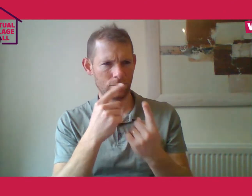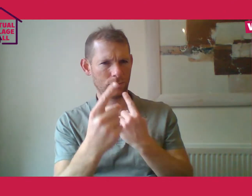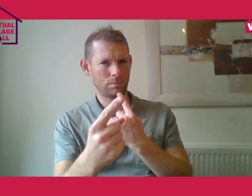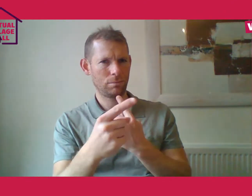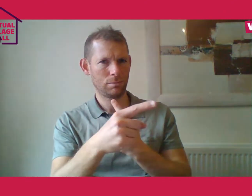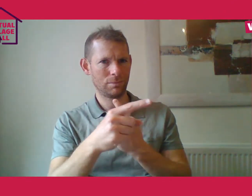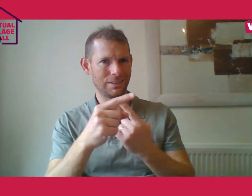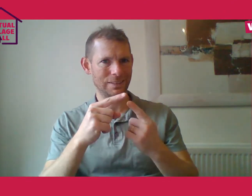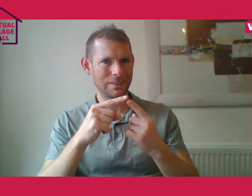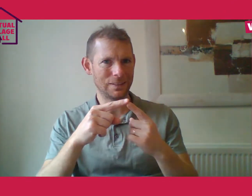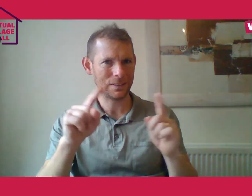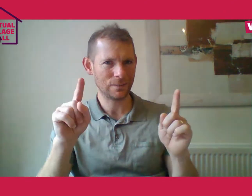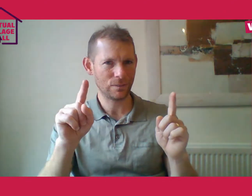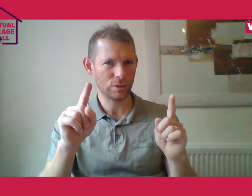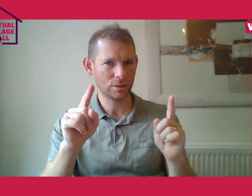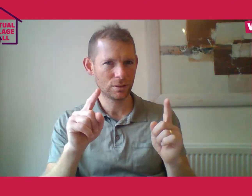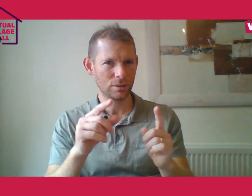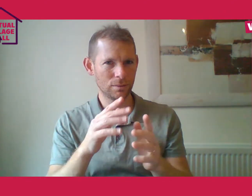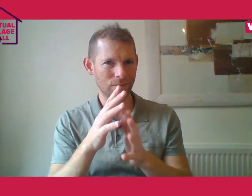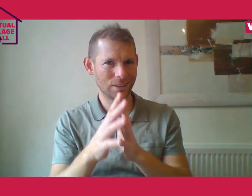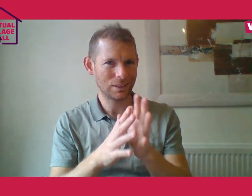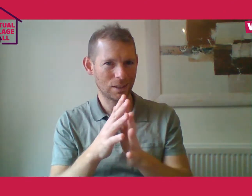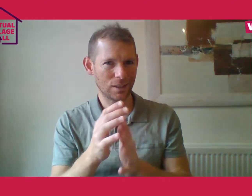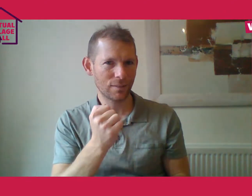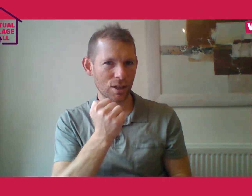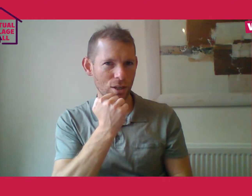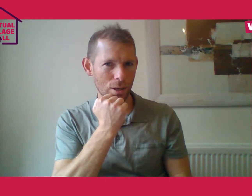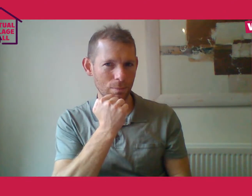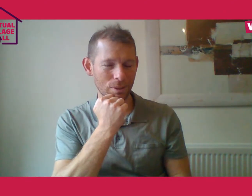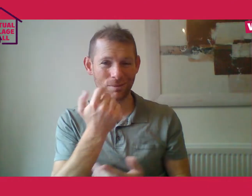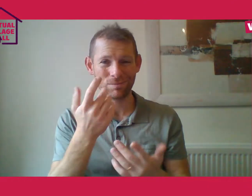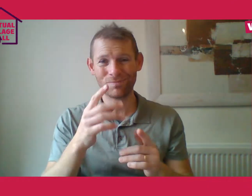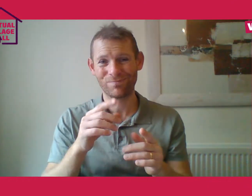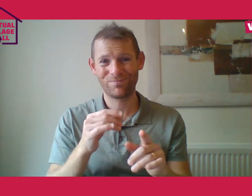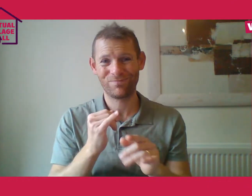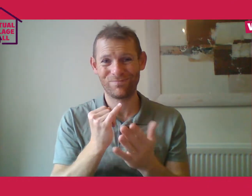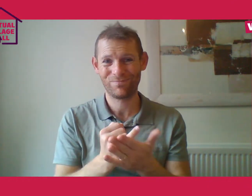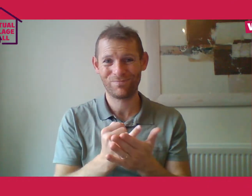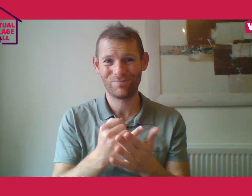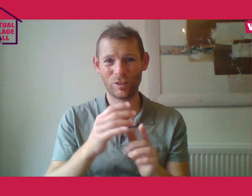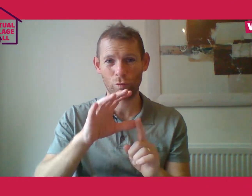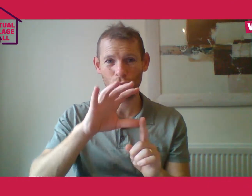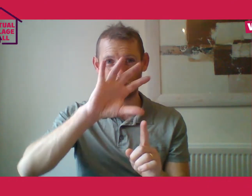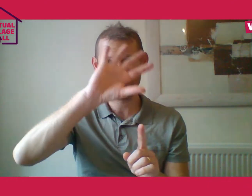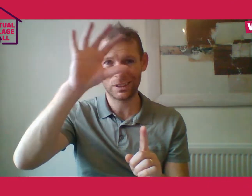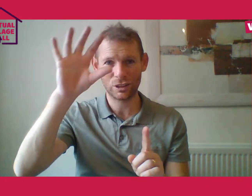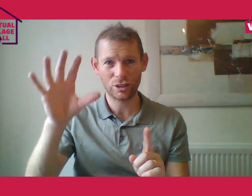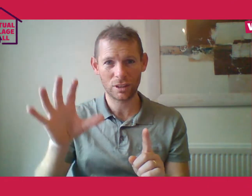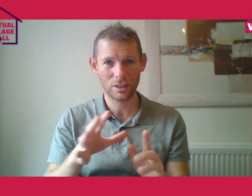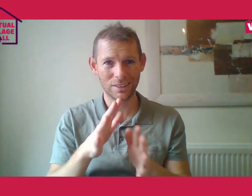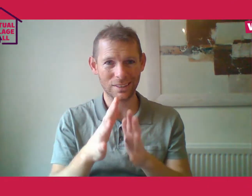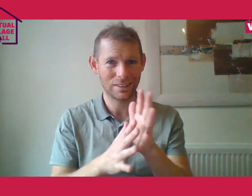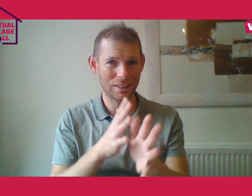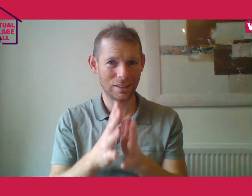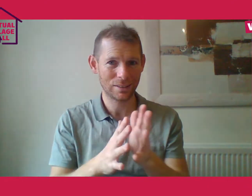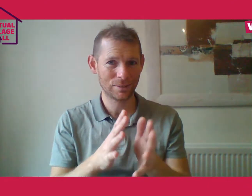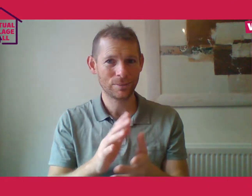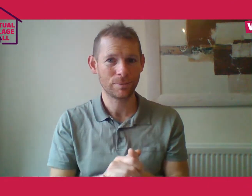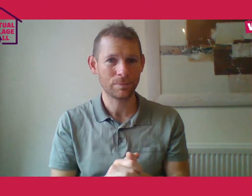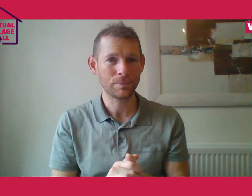You might meet a deaf person who uses different signs for numbers. Again, I said that's to do with the regional